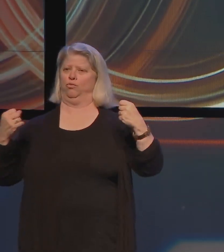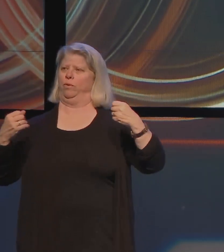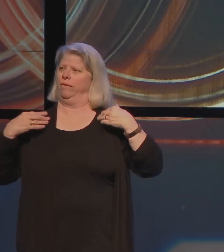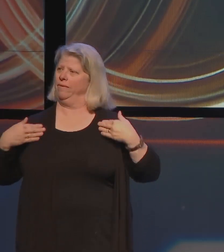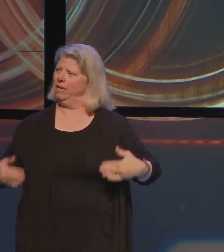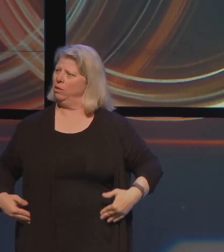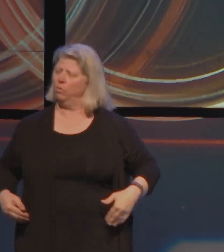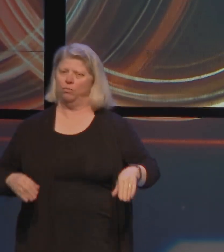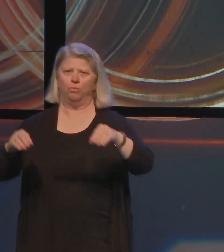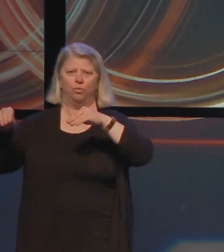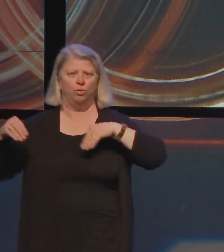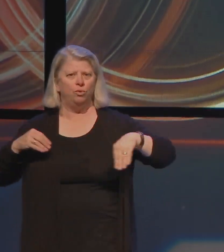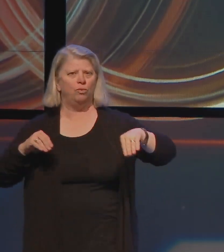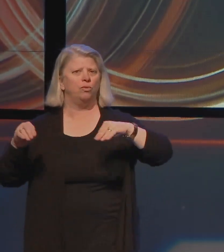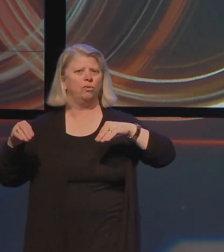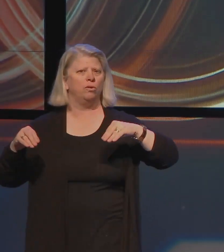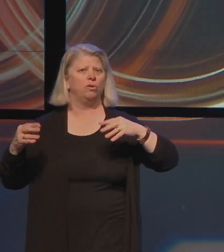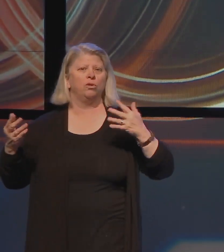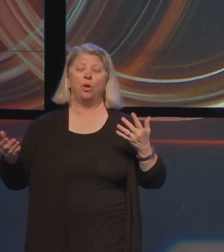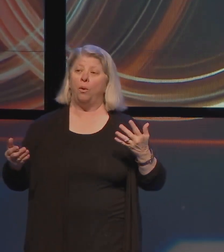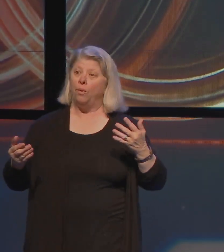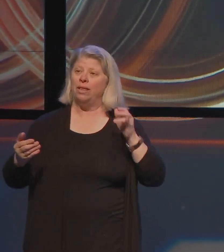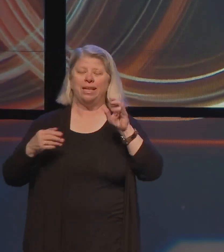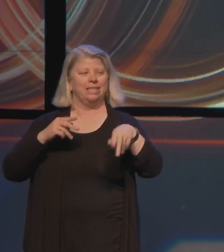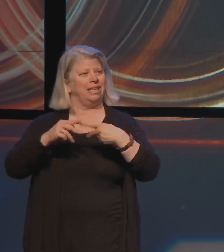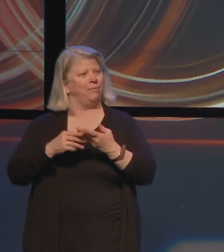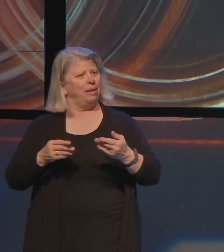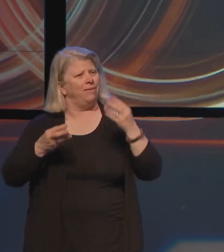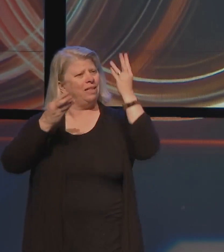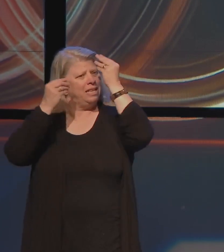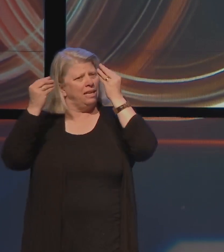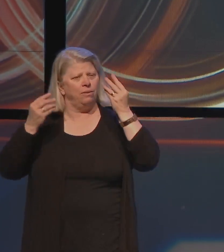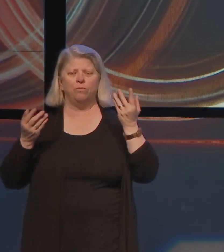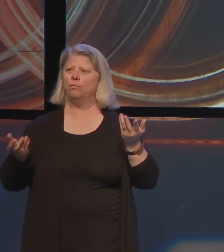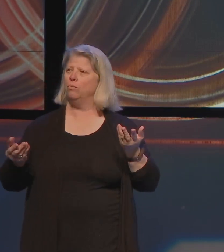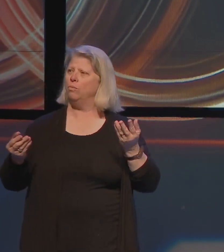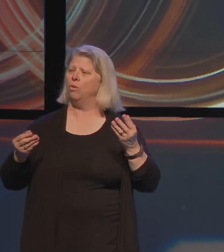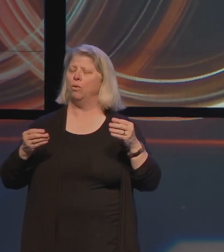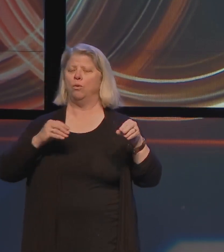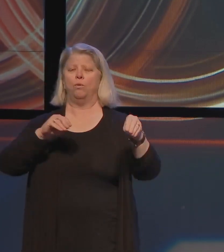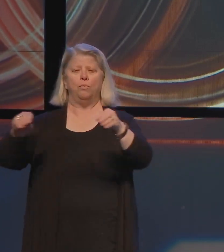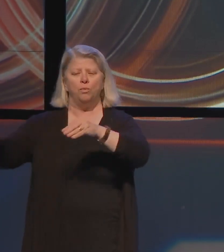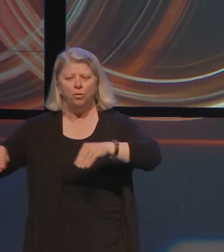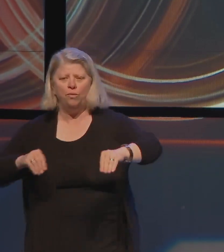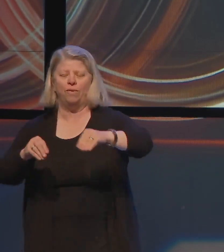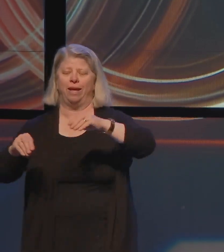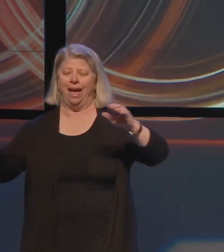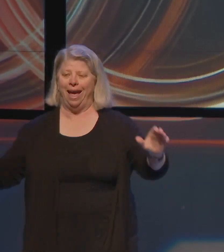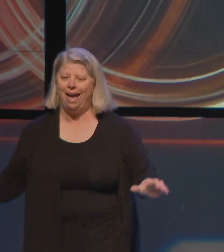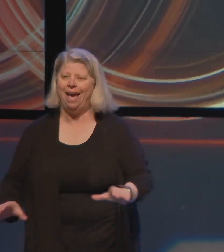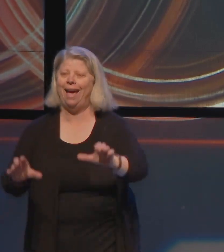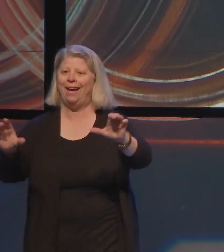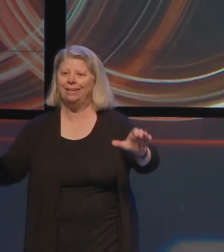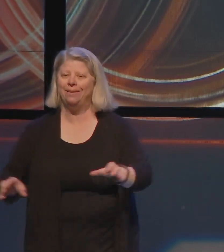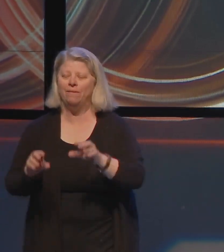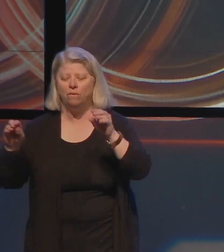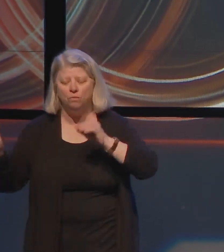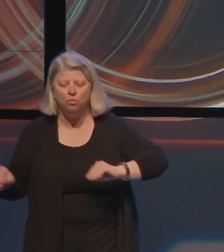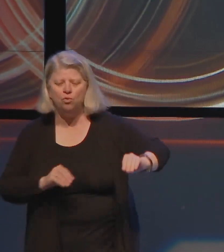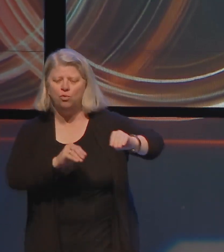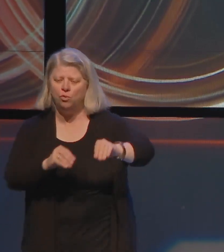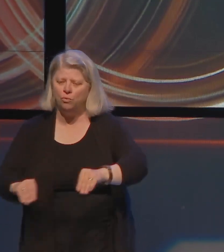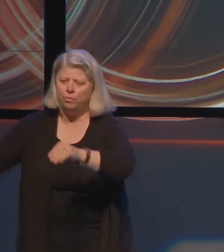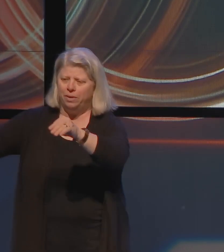physical movement. Love the Lord your God with all your strength. So this is the kind of stuff we think about, right? Movement, like that active, invigorating movement, the stuff